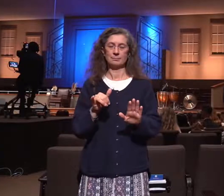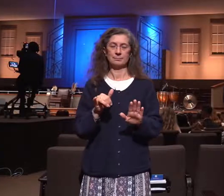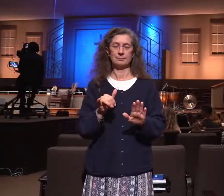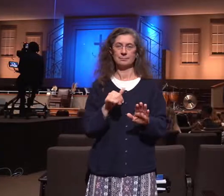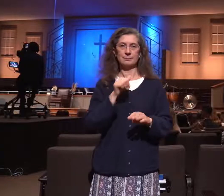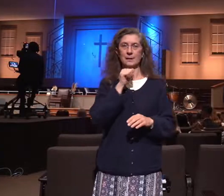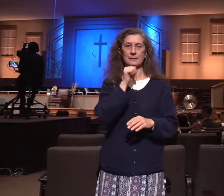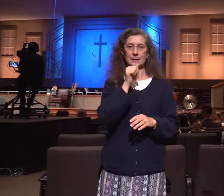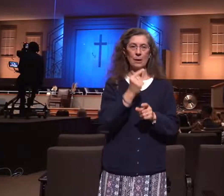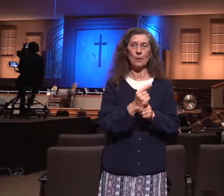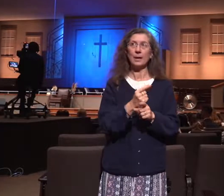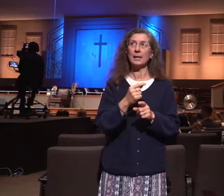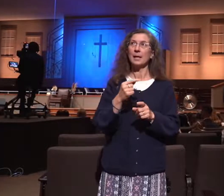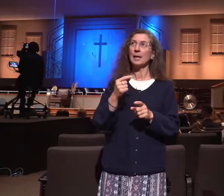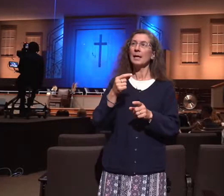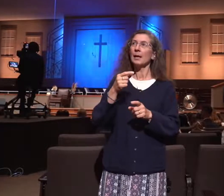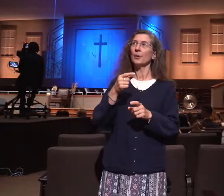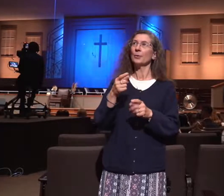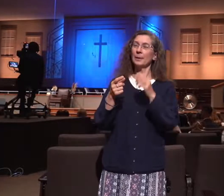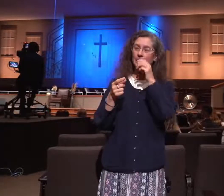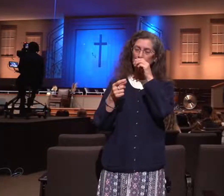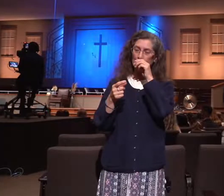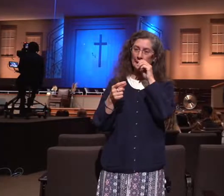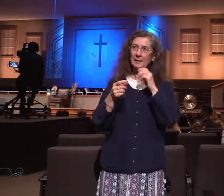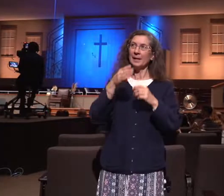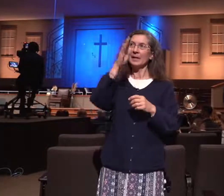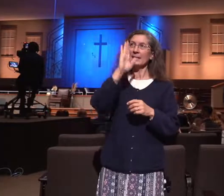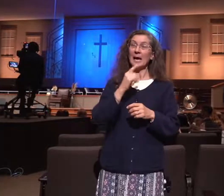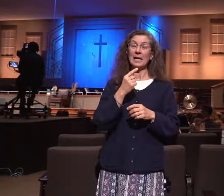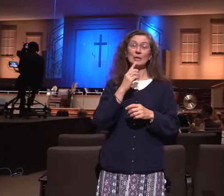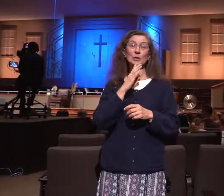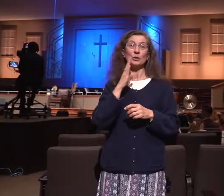God spoke and bang, there it was, amen.